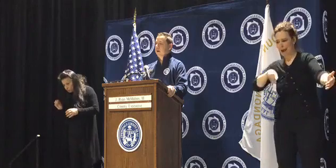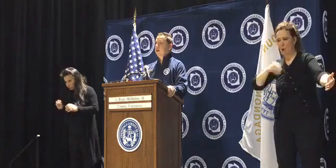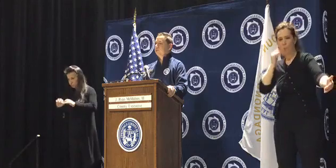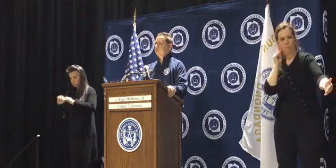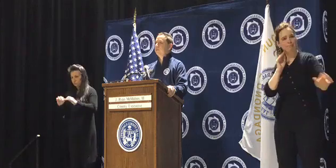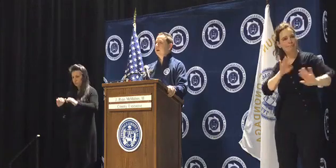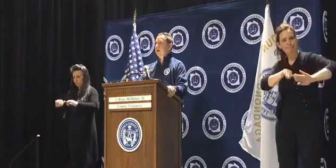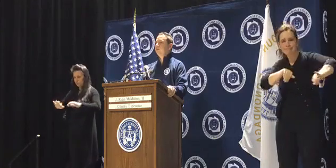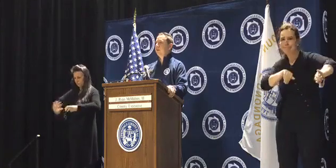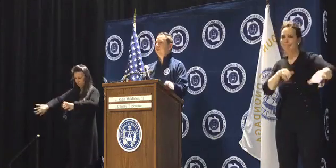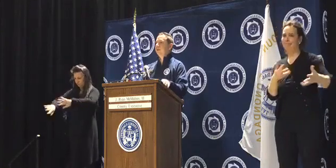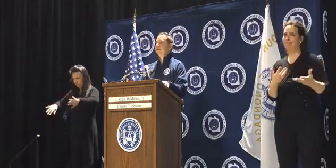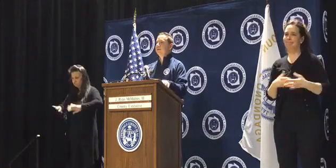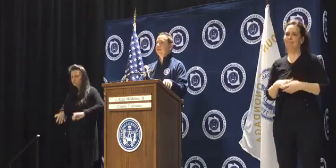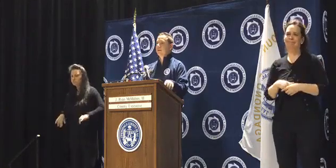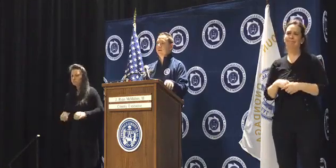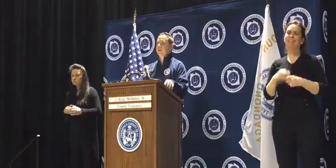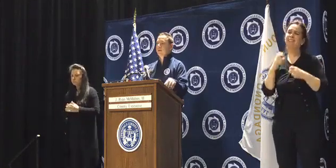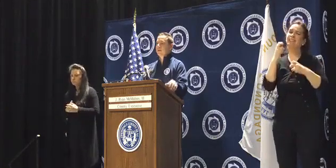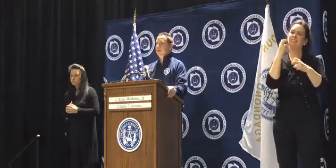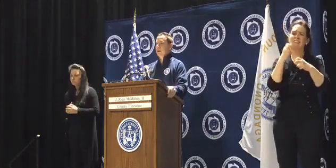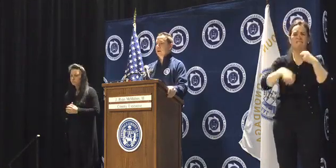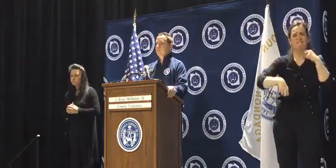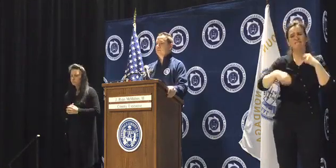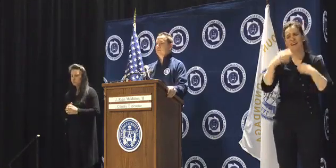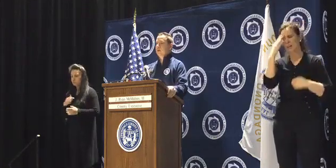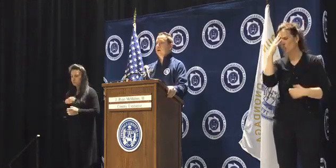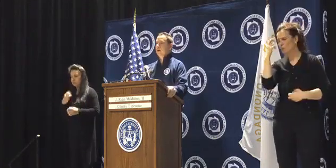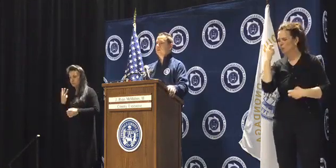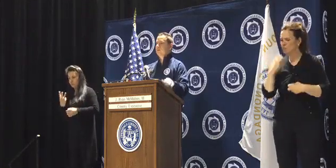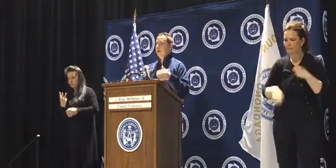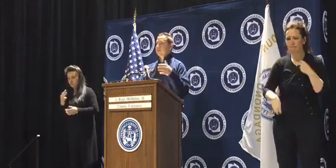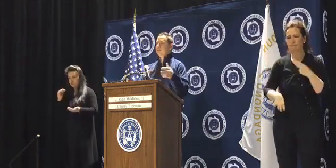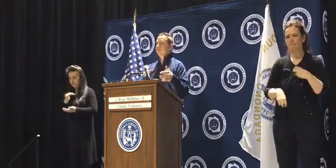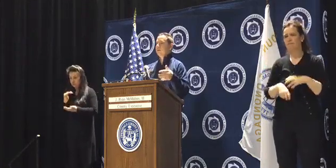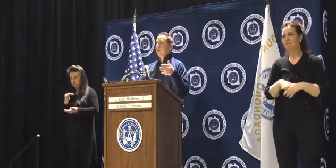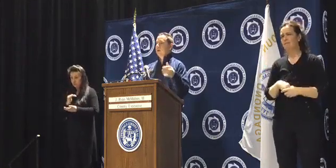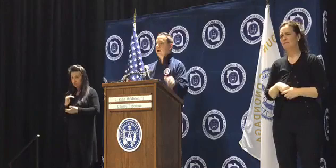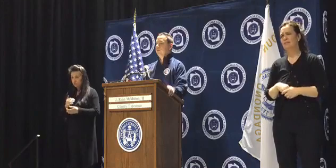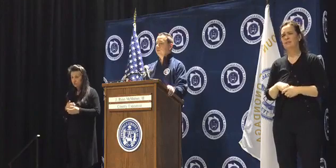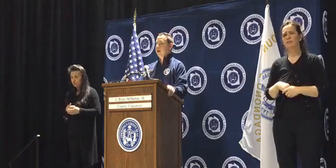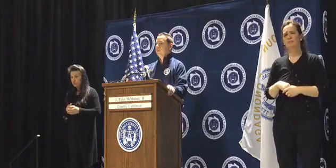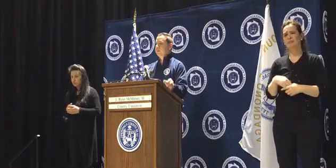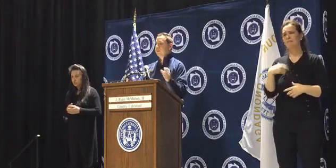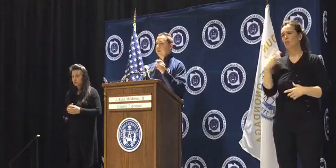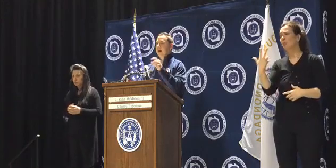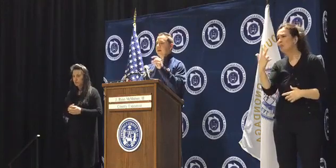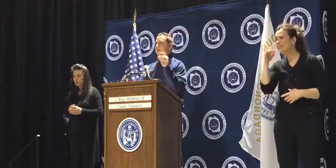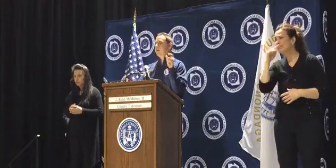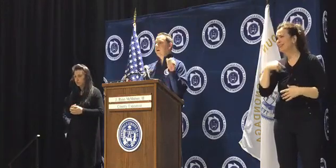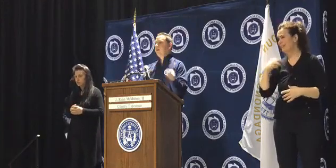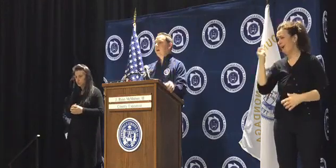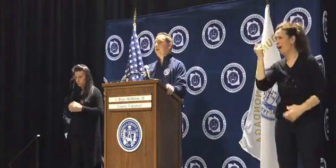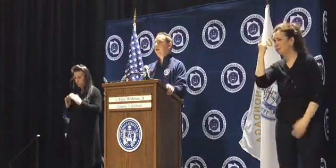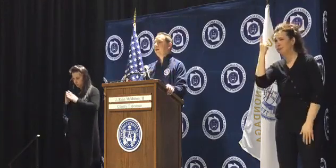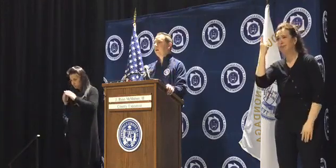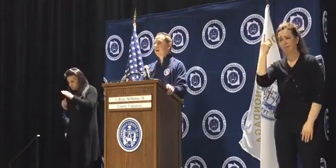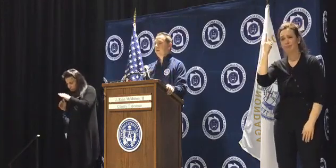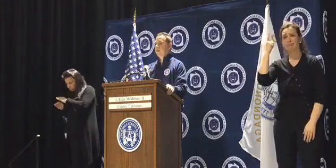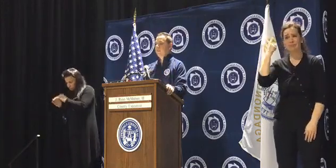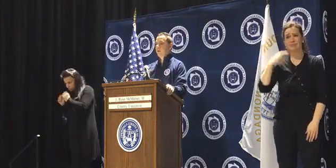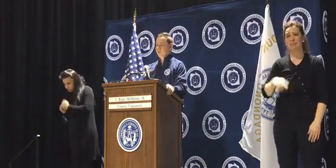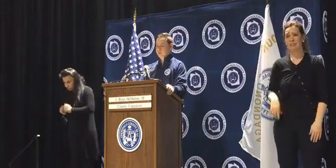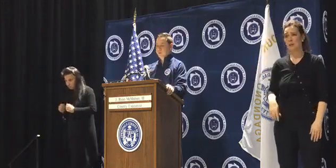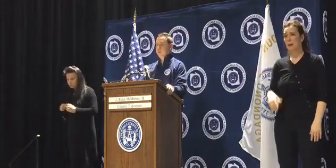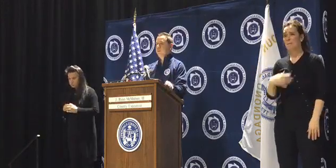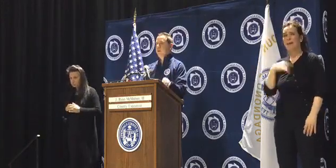it's tough. Right? I have 3 kids. They're already stressed. For them, they see their dad. He's not around a lot right now,